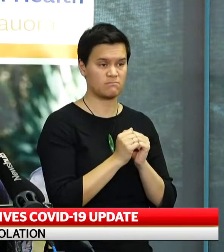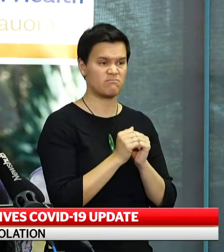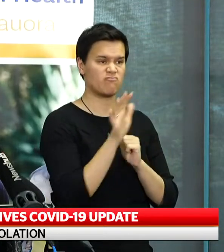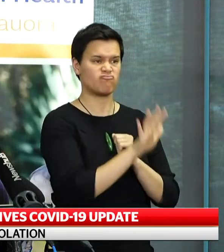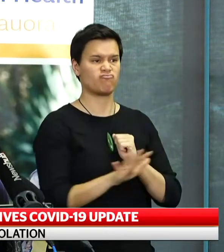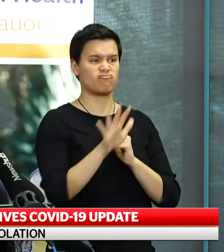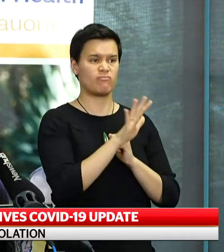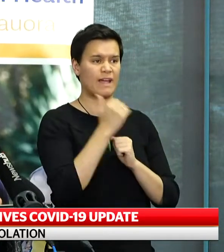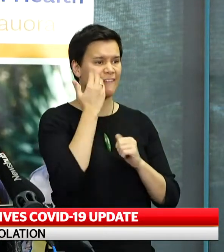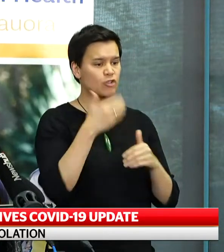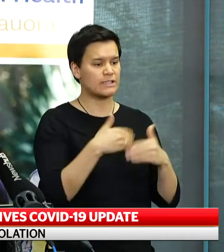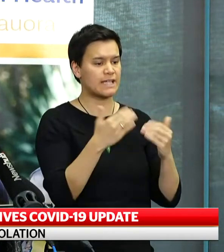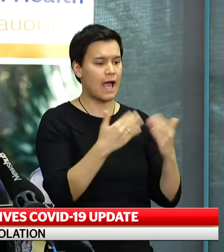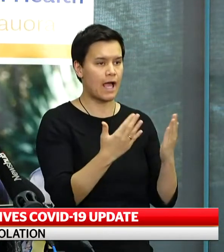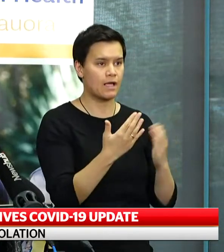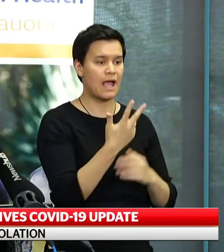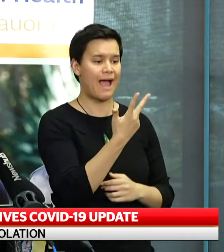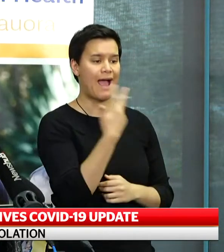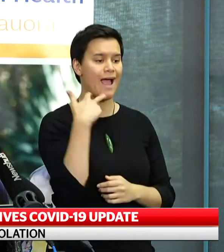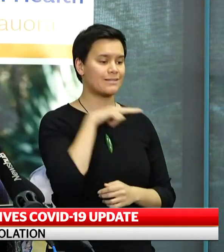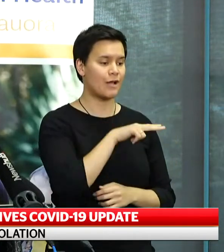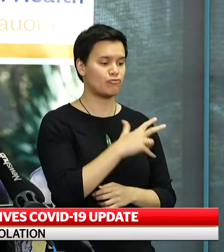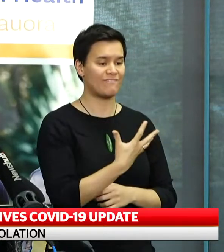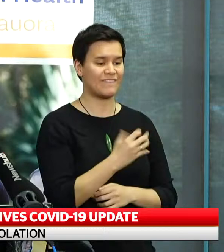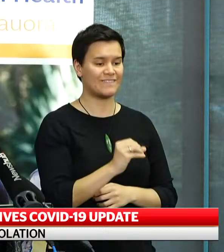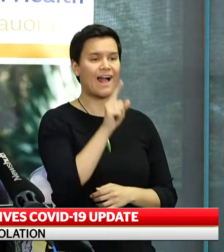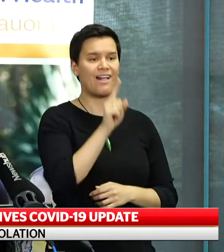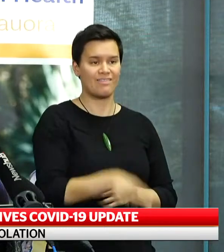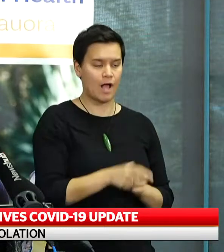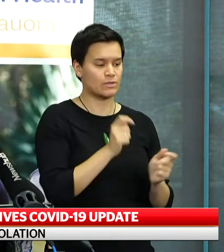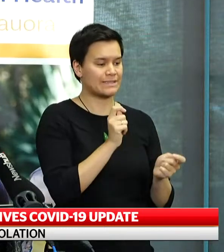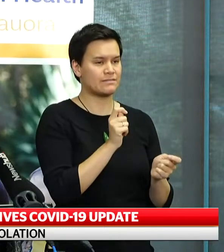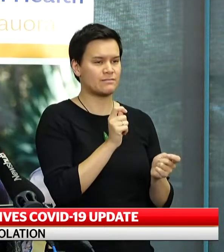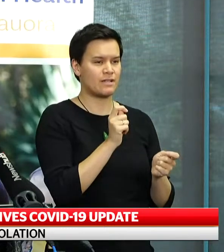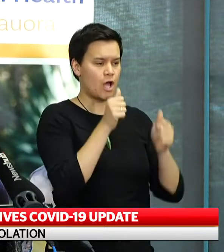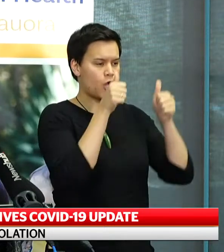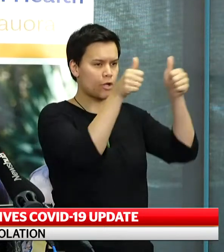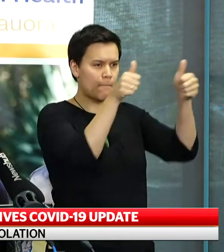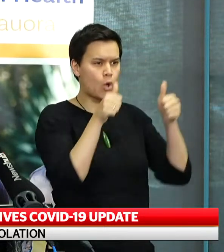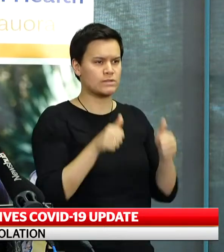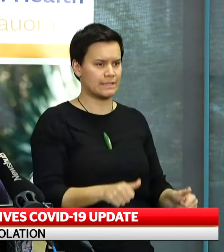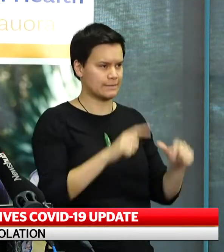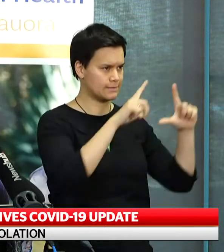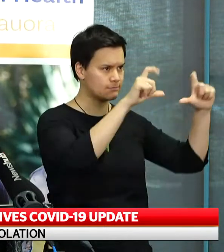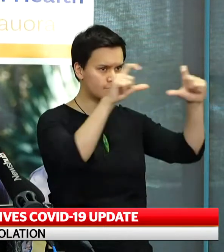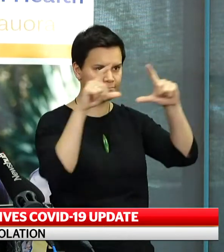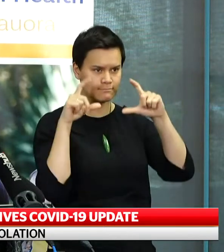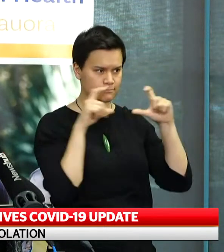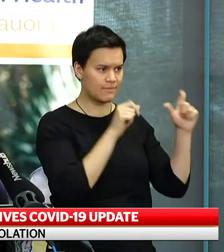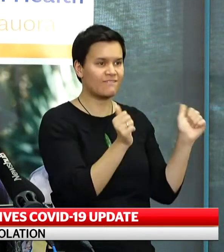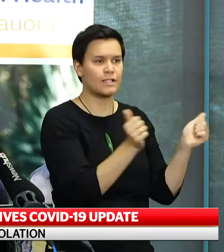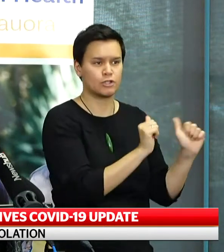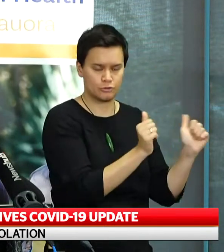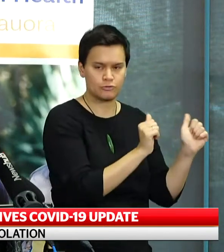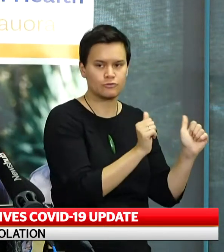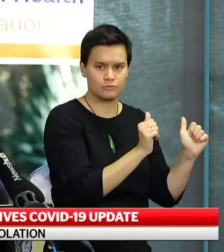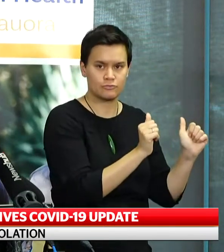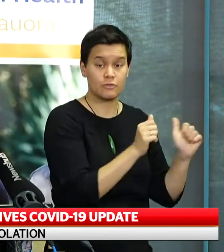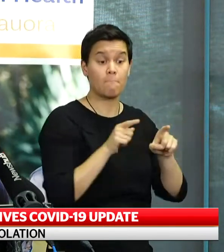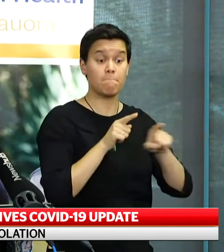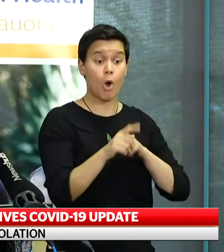weekend. That's from 1 p.m. Friday to 1 p.m. Monday, and that is higher than our recent average of